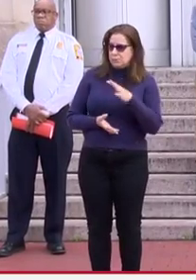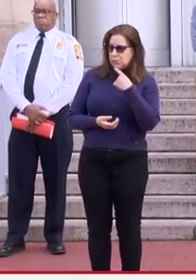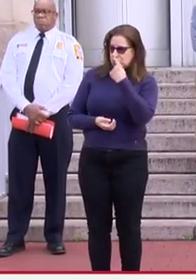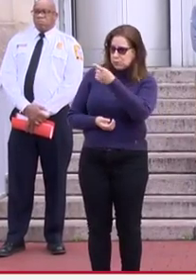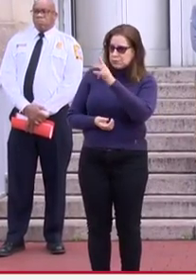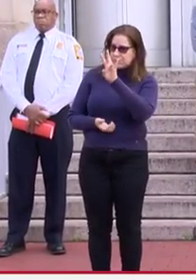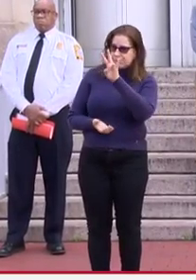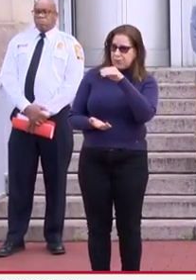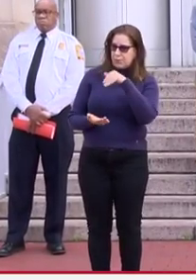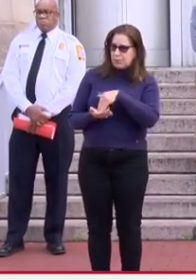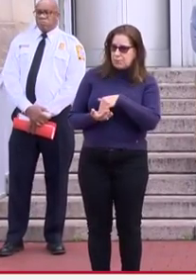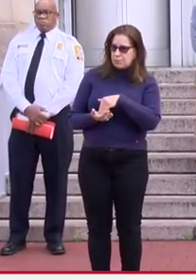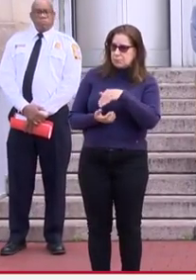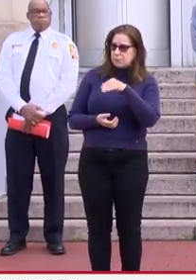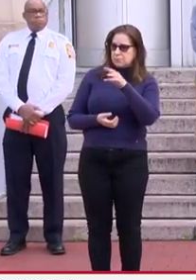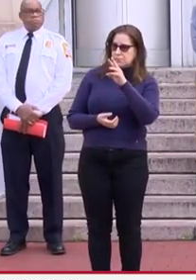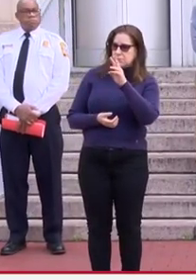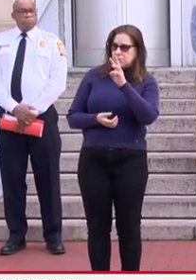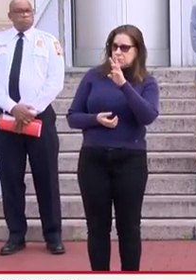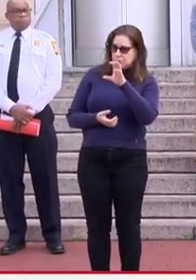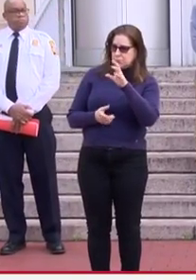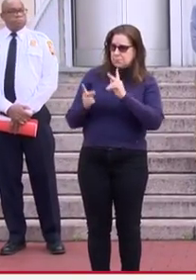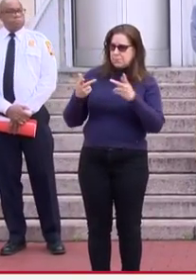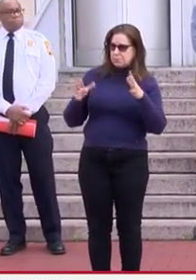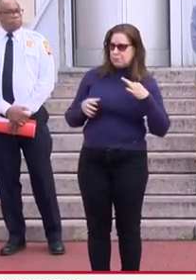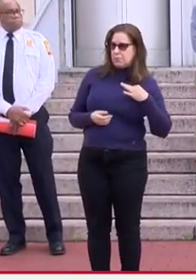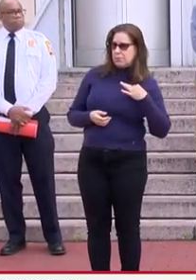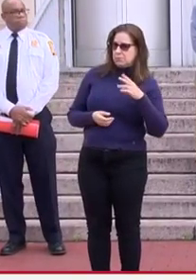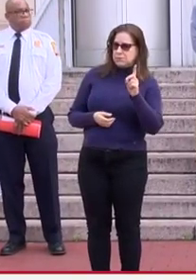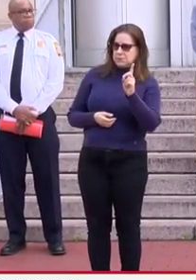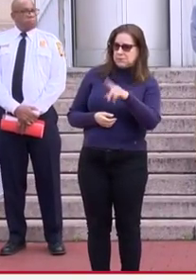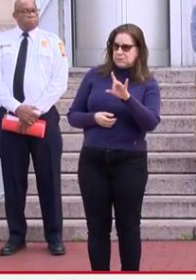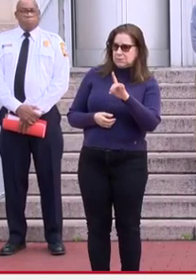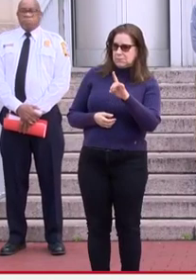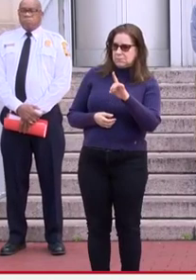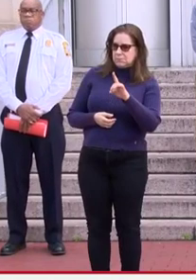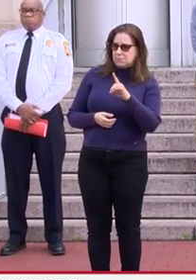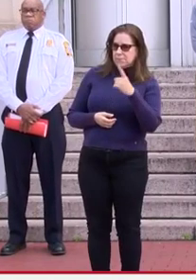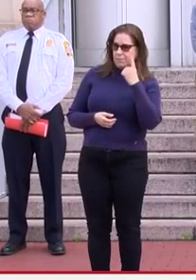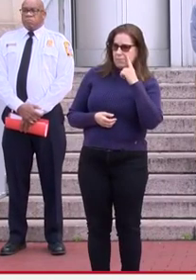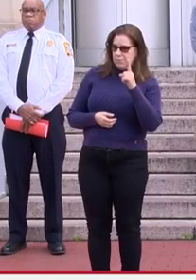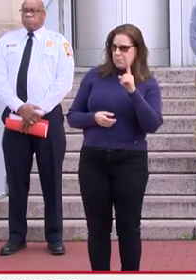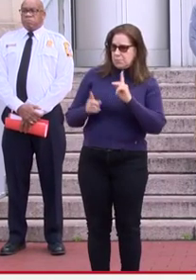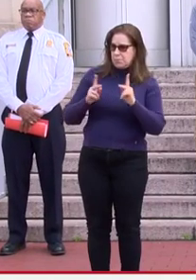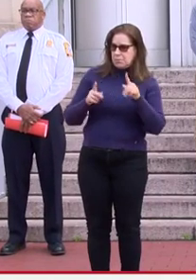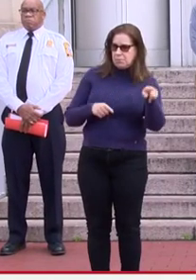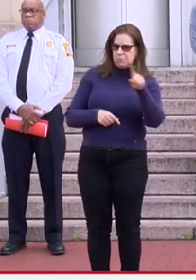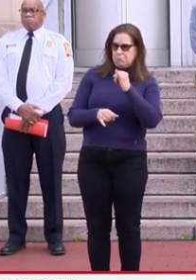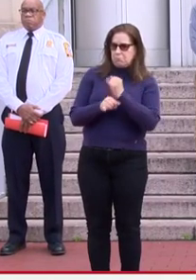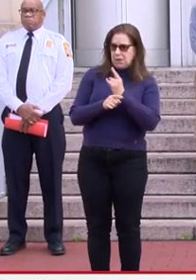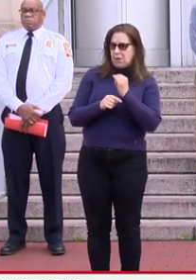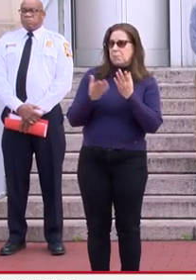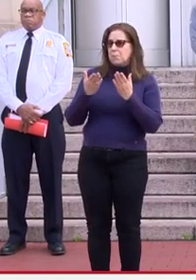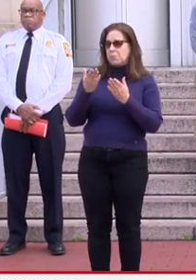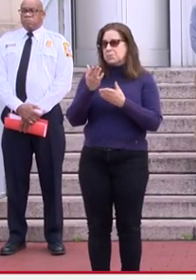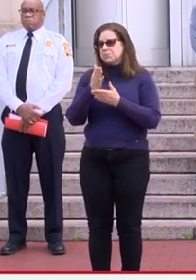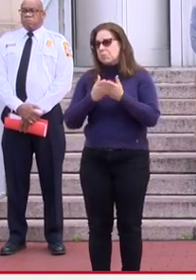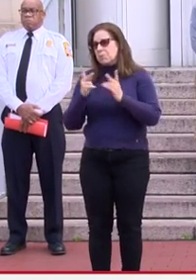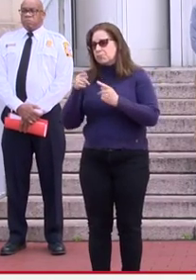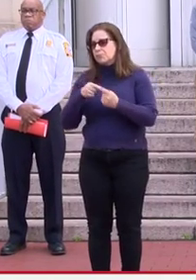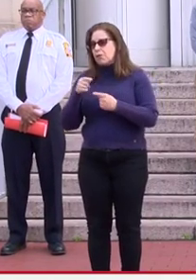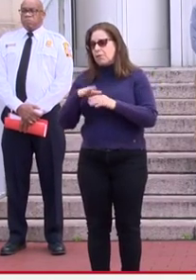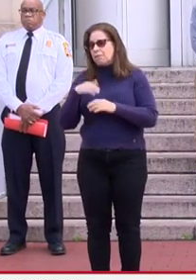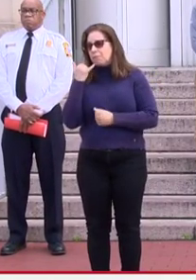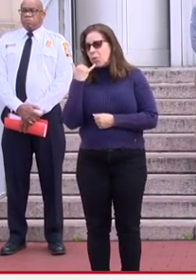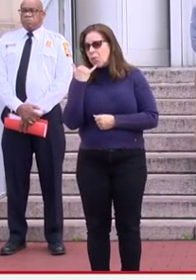applied. And so let me just, we've heard that some people have tried to use mobile devices, and the application does not support a